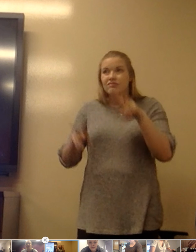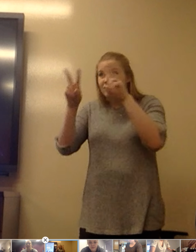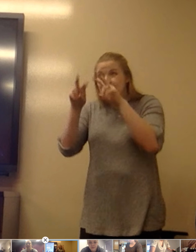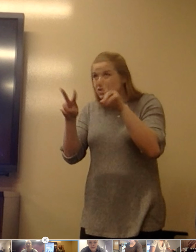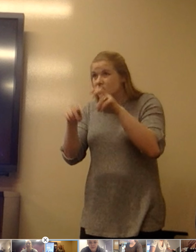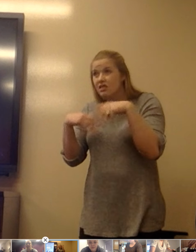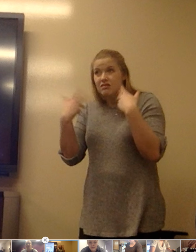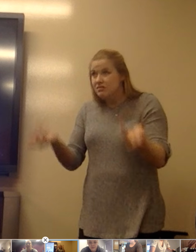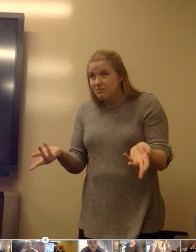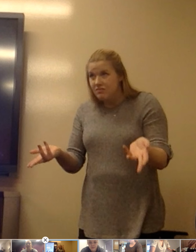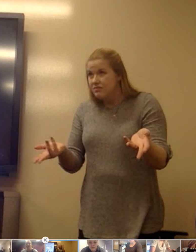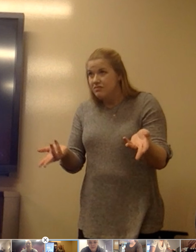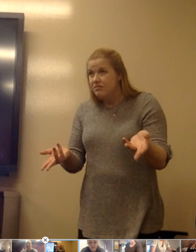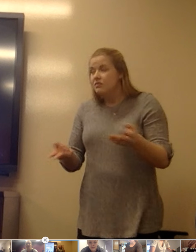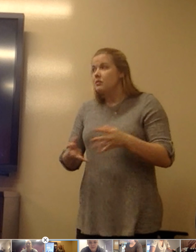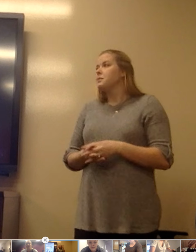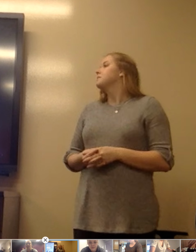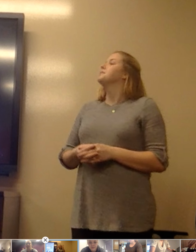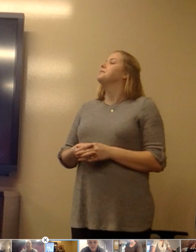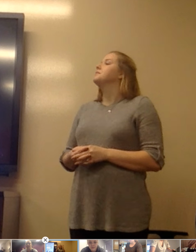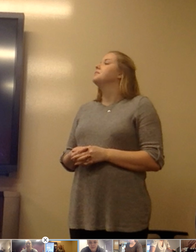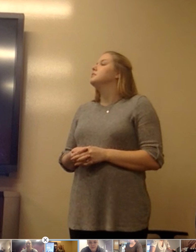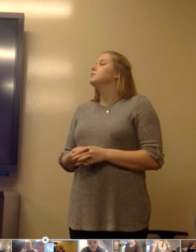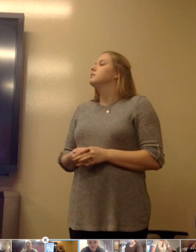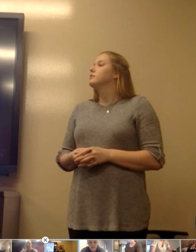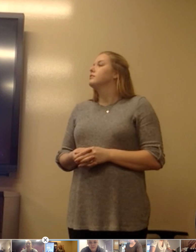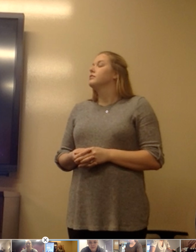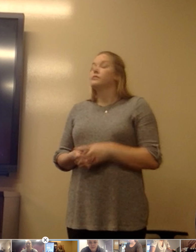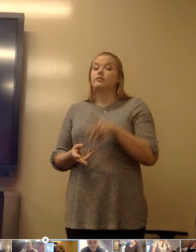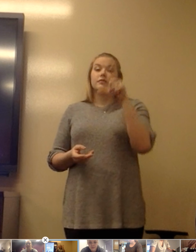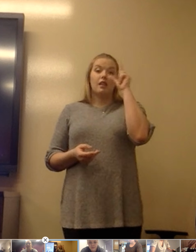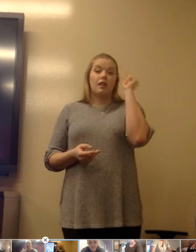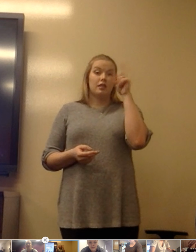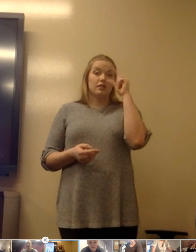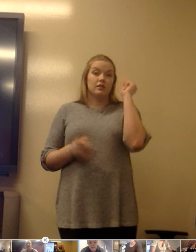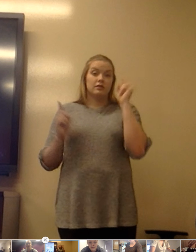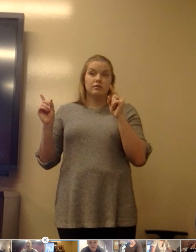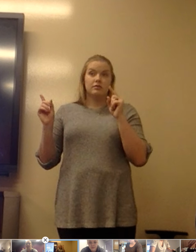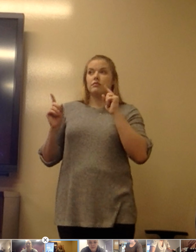Alice's father, Cogswell, he was trying to understand what was going on, but